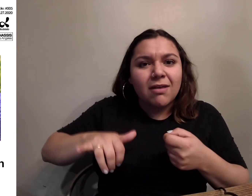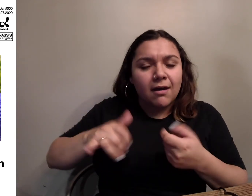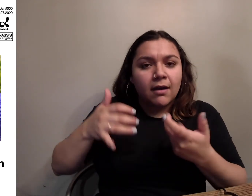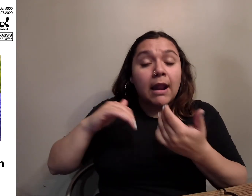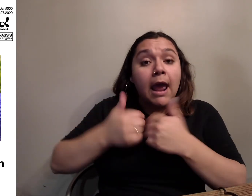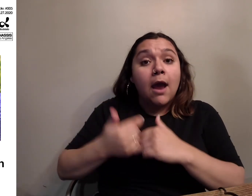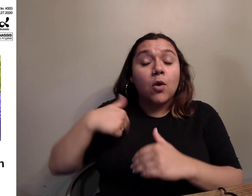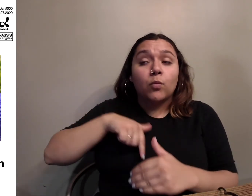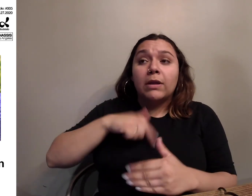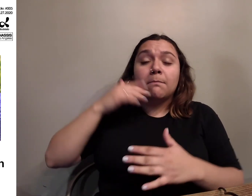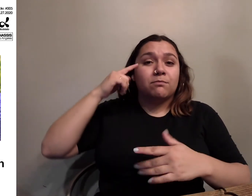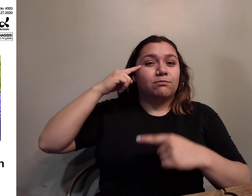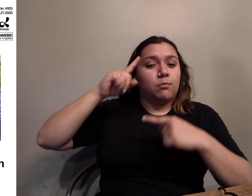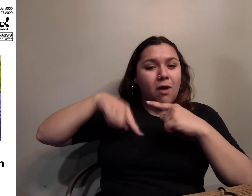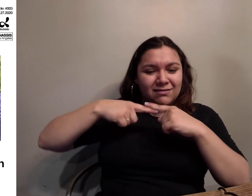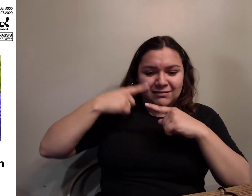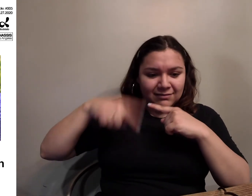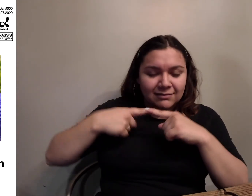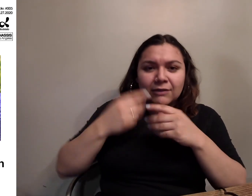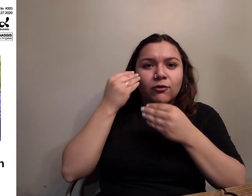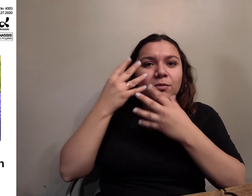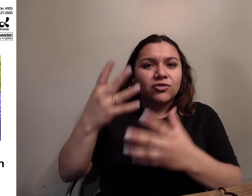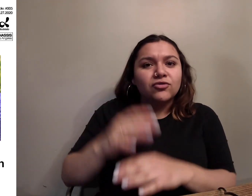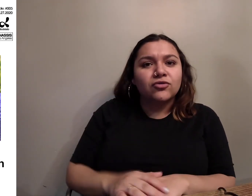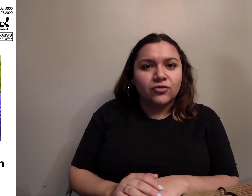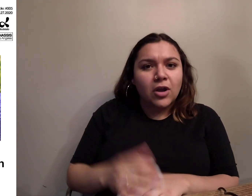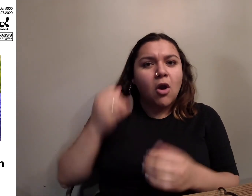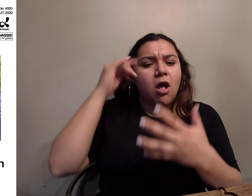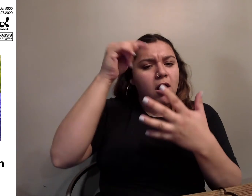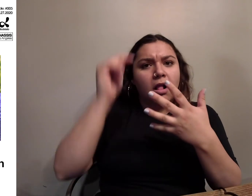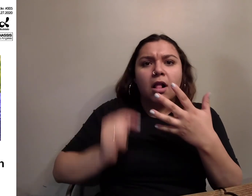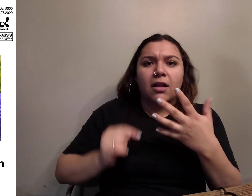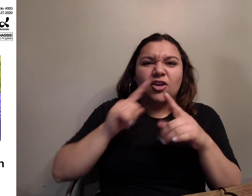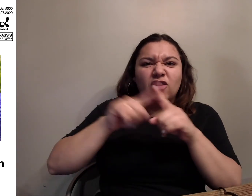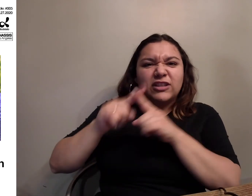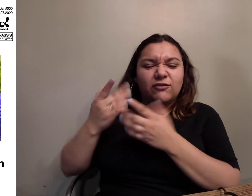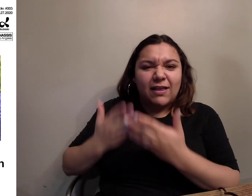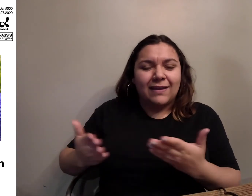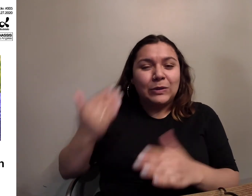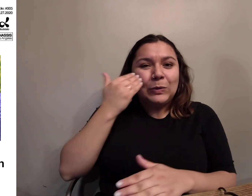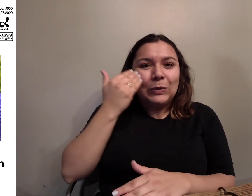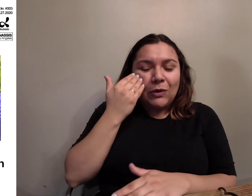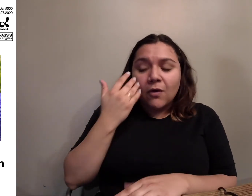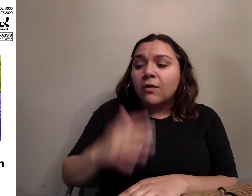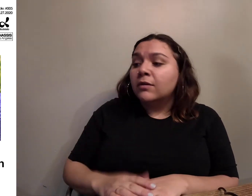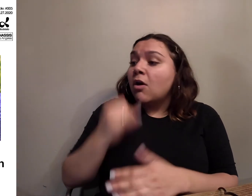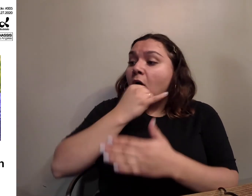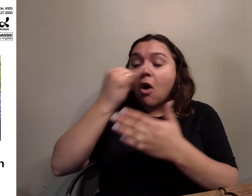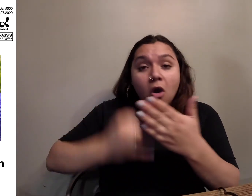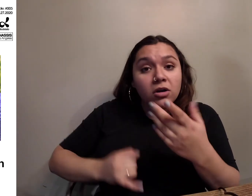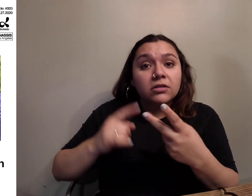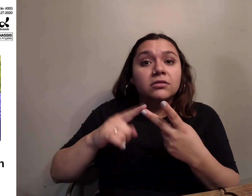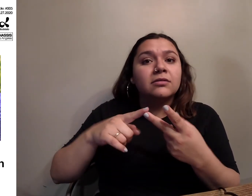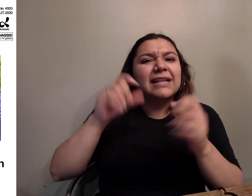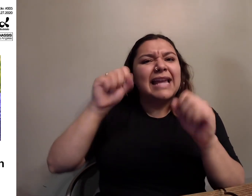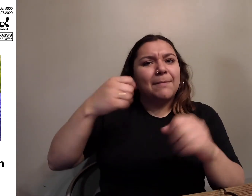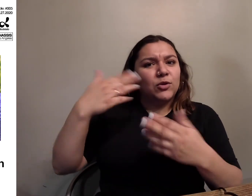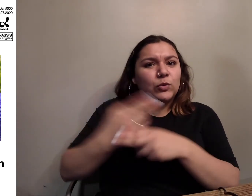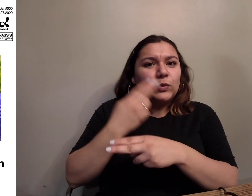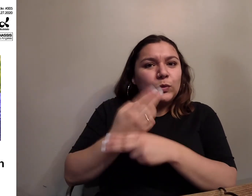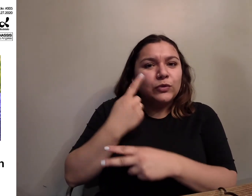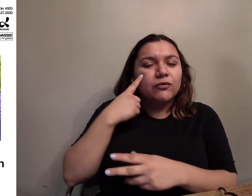how we process information and all of these things, like, art, it can be